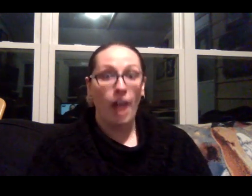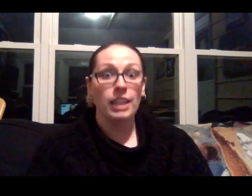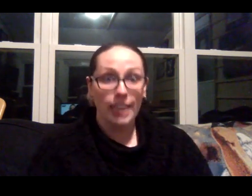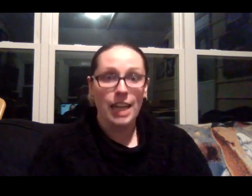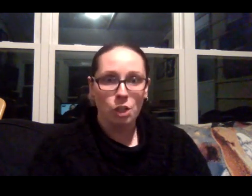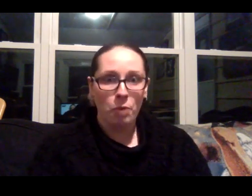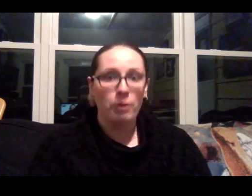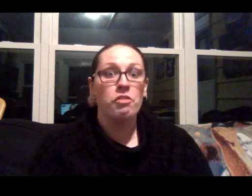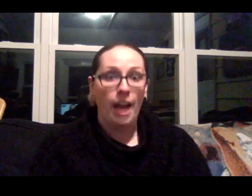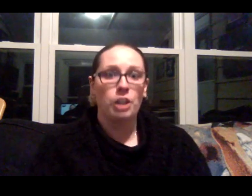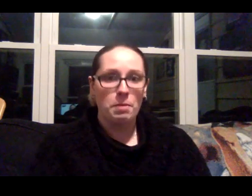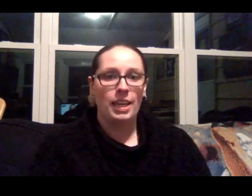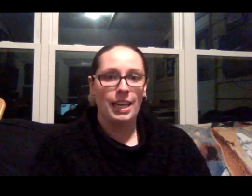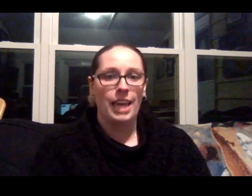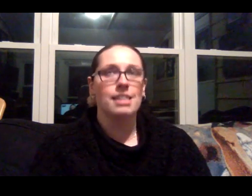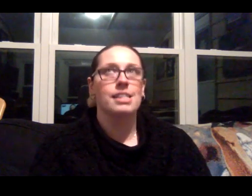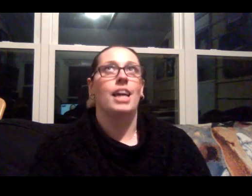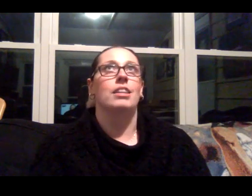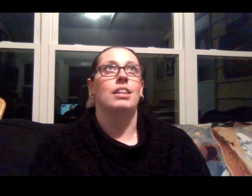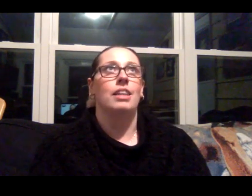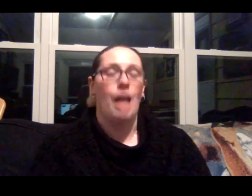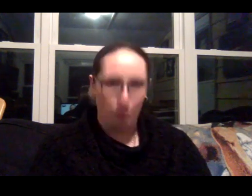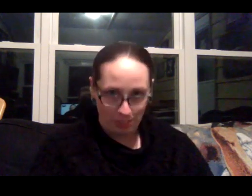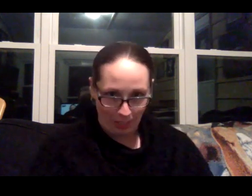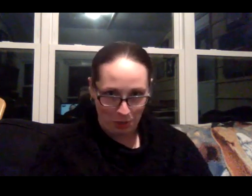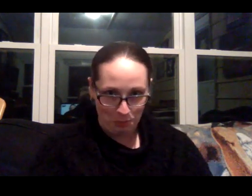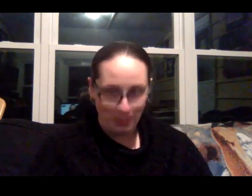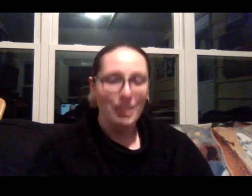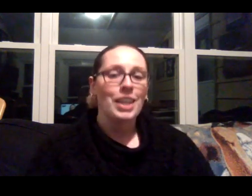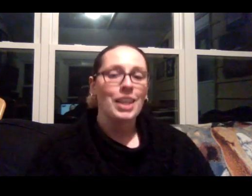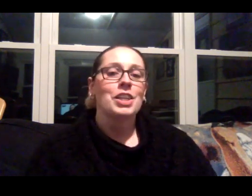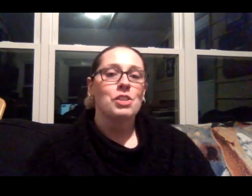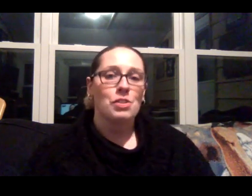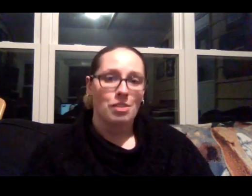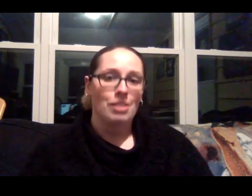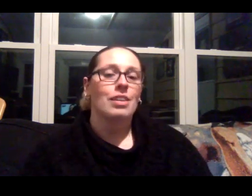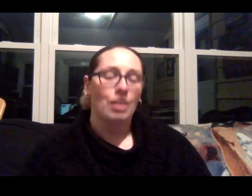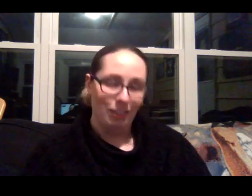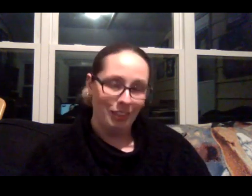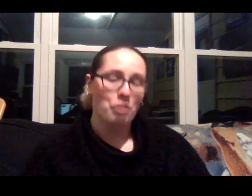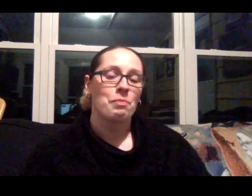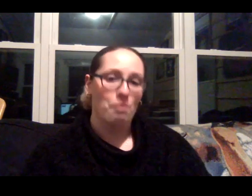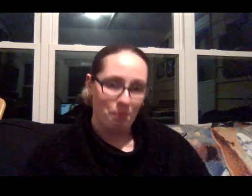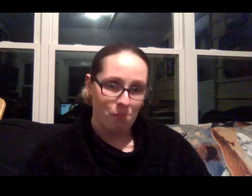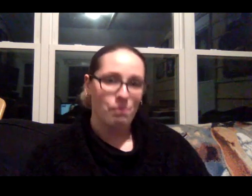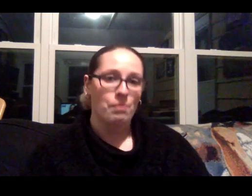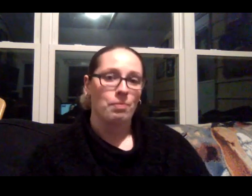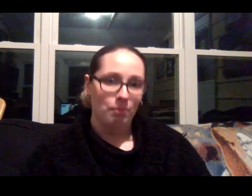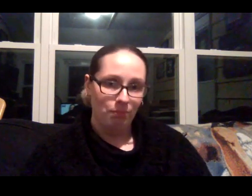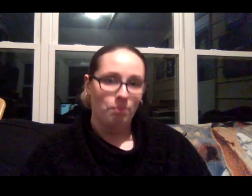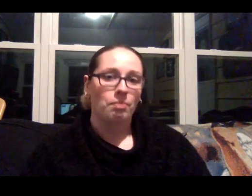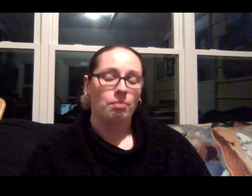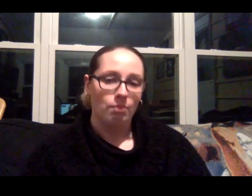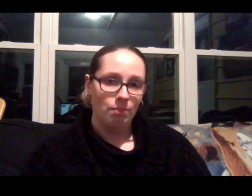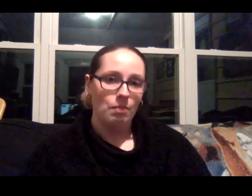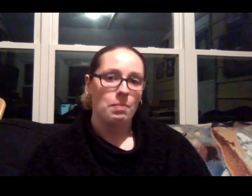we finally got somewhere. We finally are making gains and now we're stuck at home. That's exactly how I feel. Actually, it was